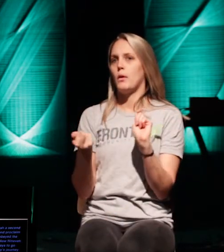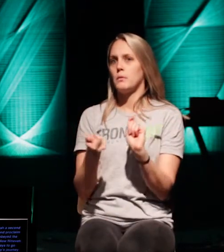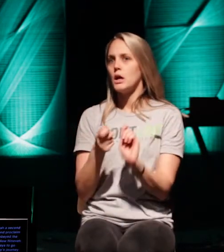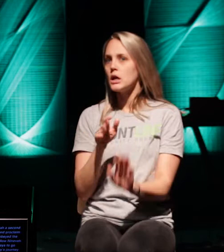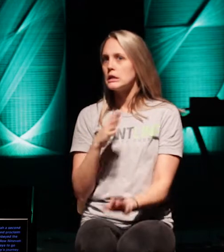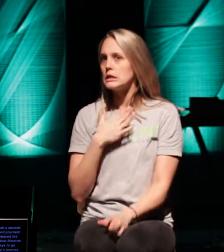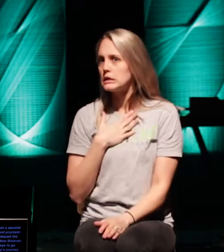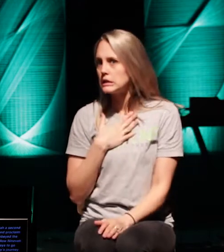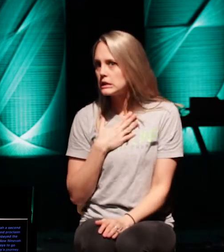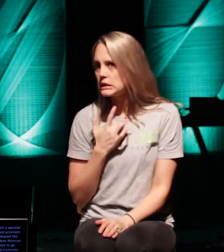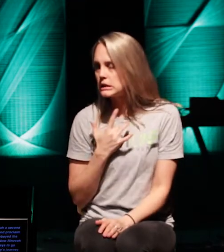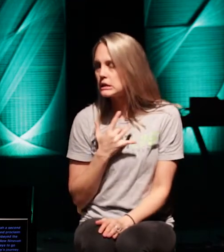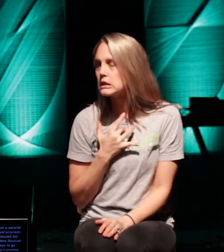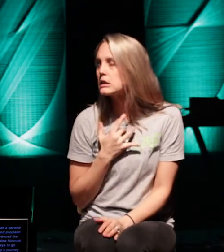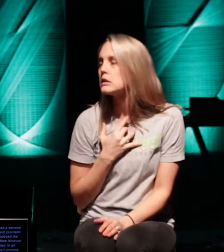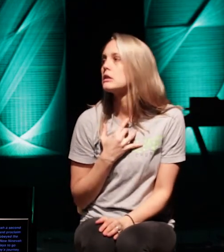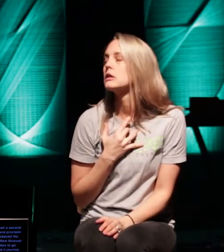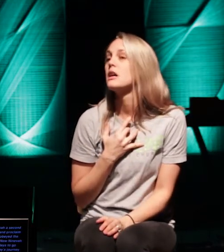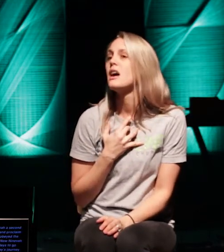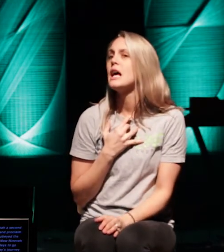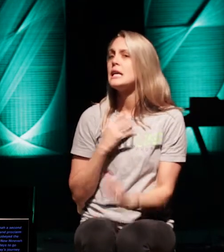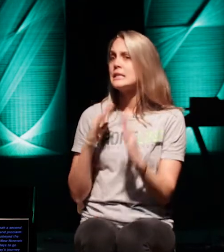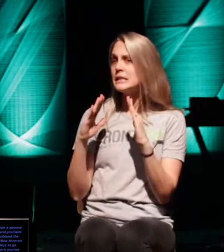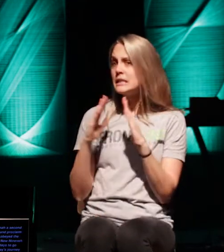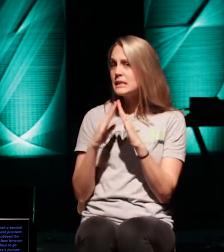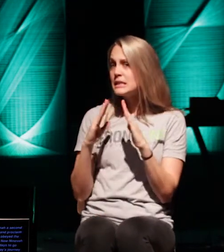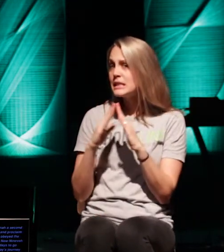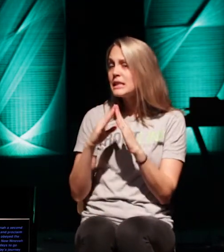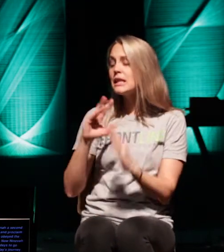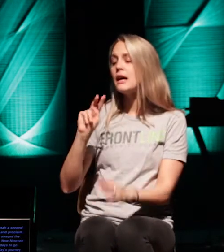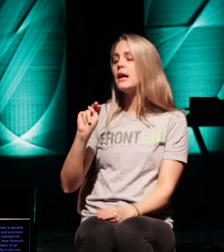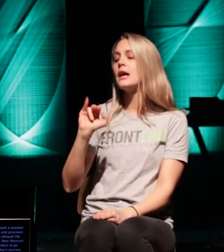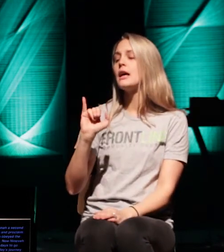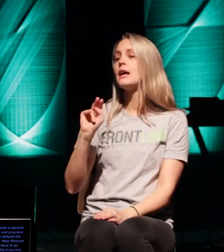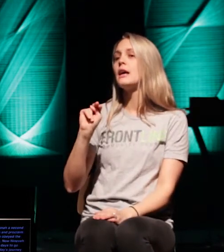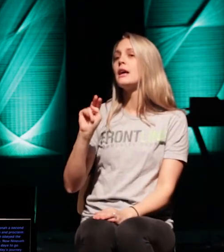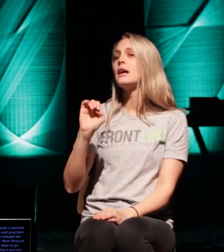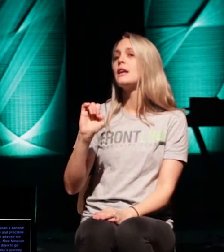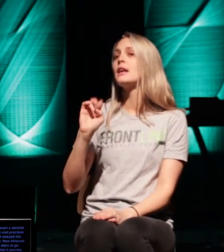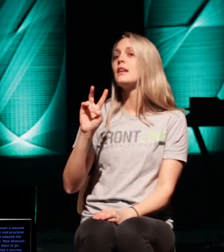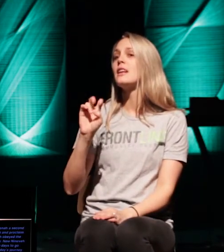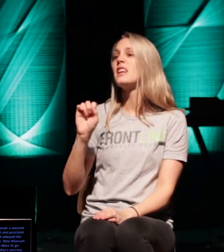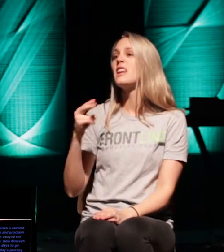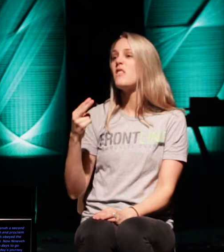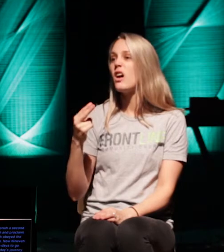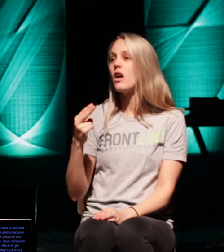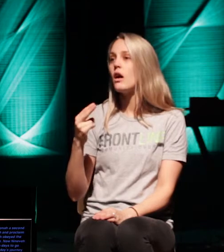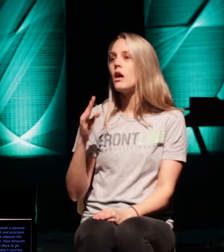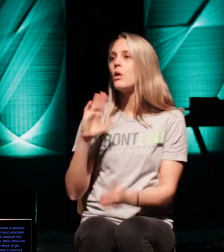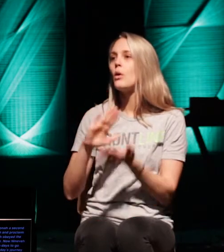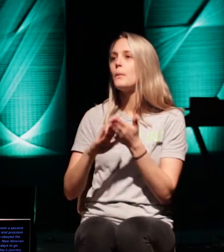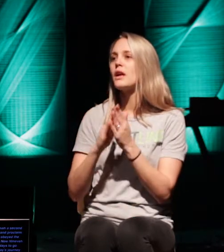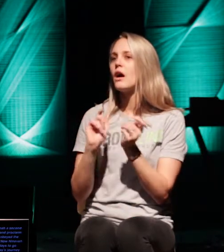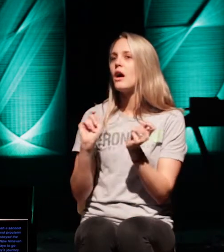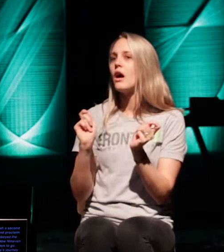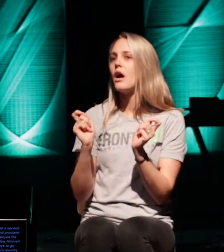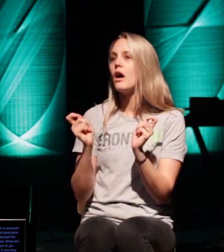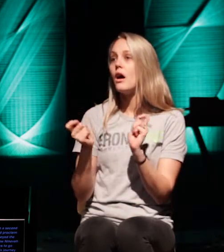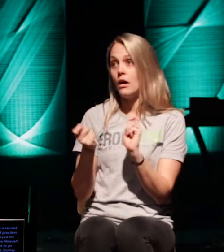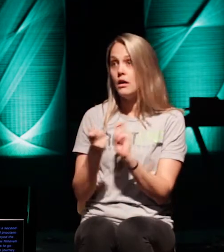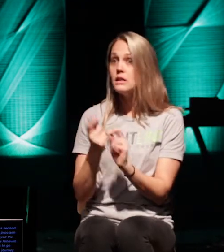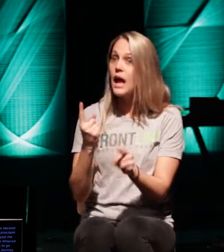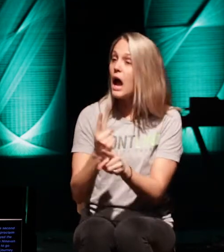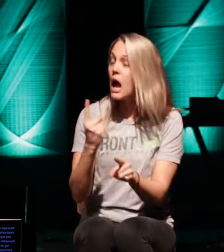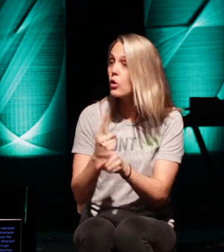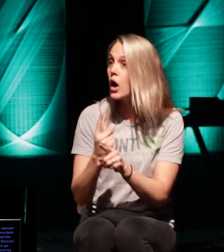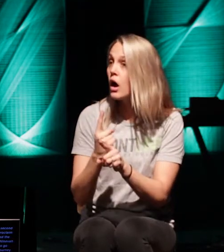Uh-oh. The city of Nineveh will be transformed. It's accurate. But Jonah thinks that